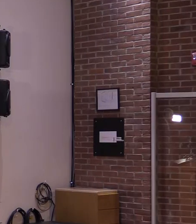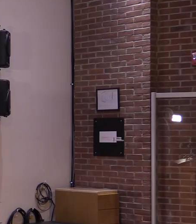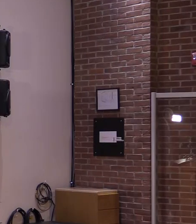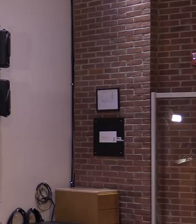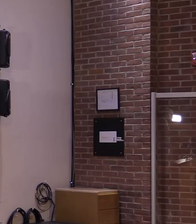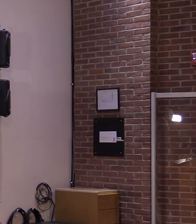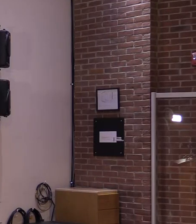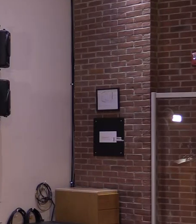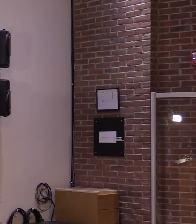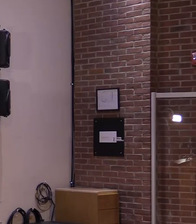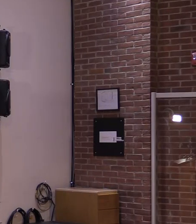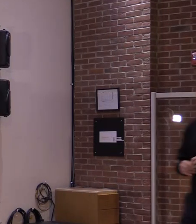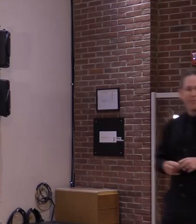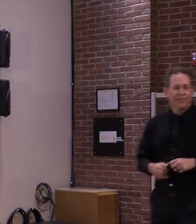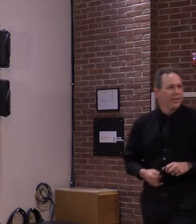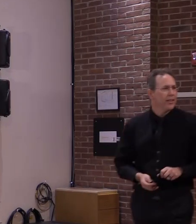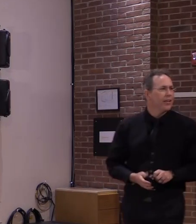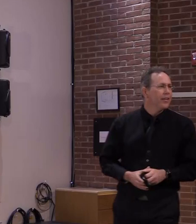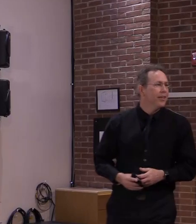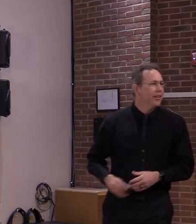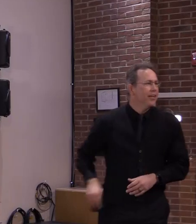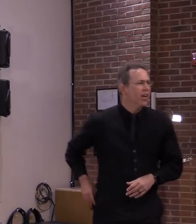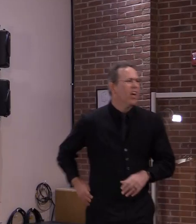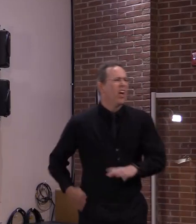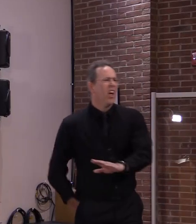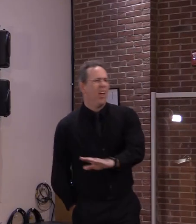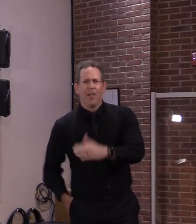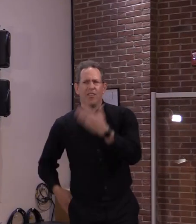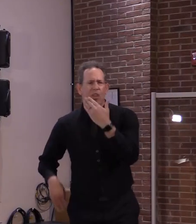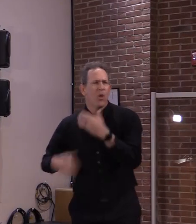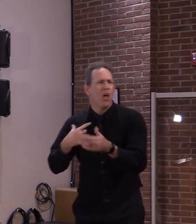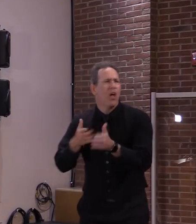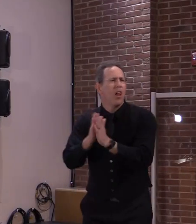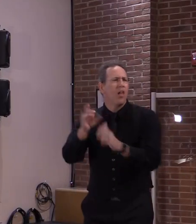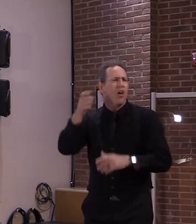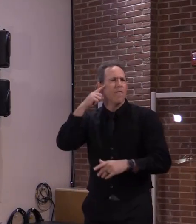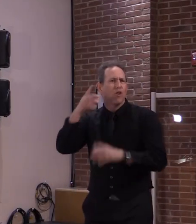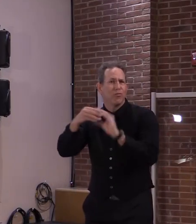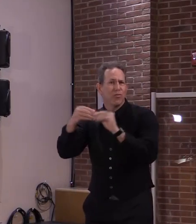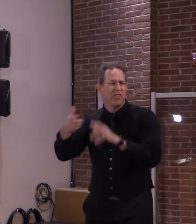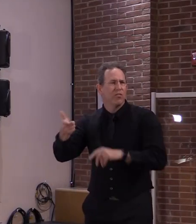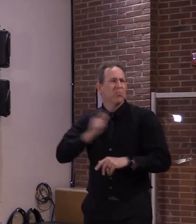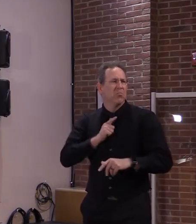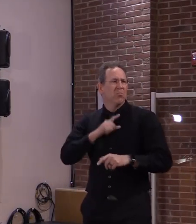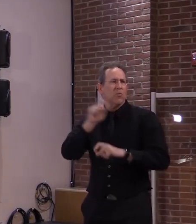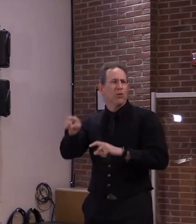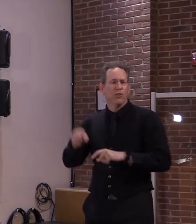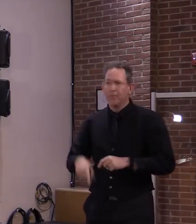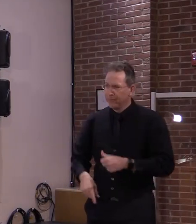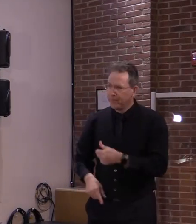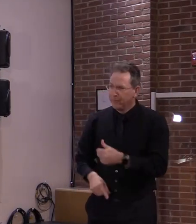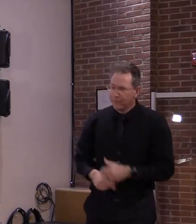I'll let the governor deliver his comments, but if he could come back to me after that, that'd be great. Thank you.